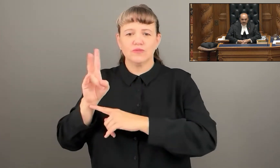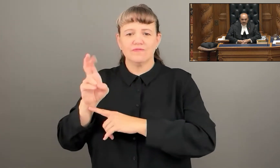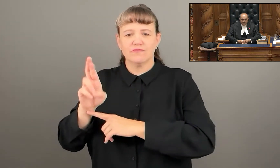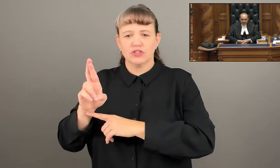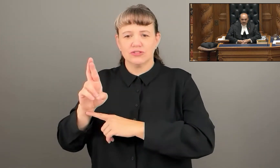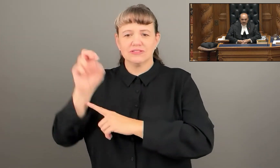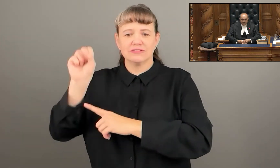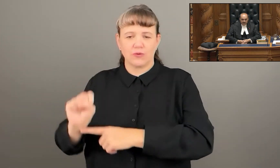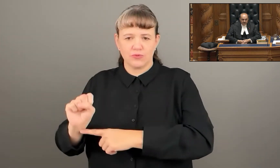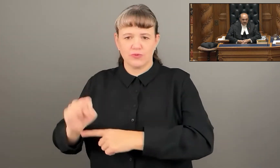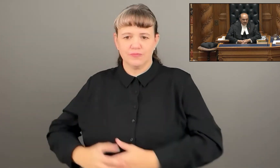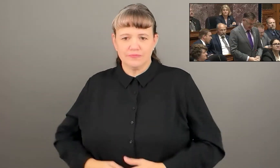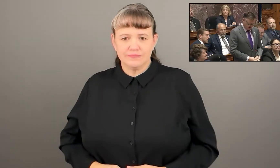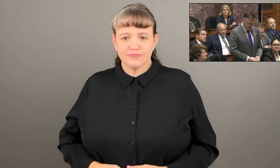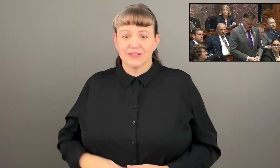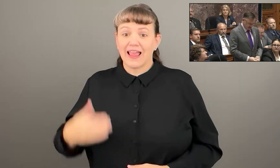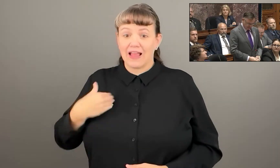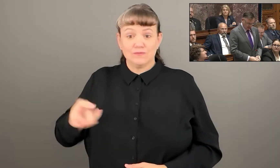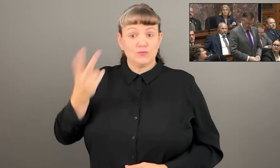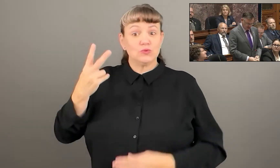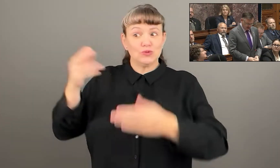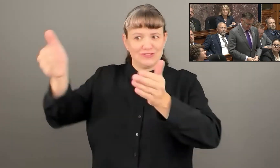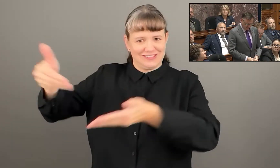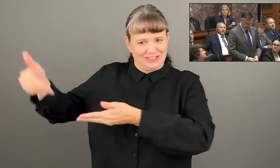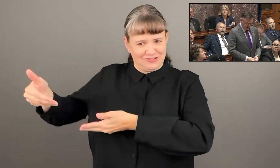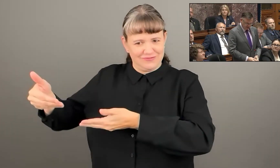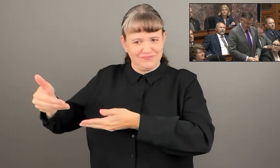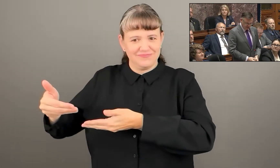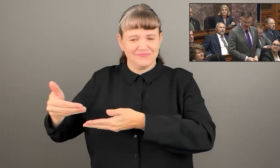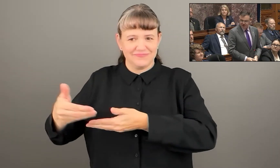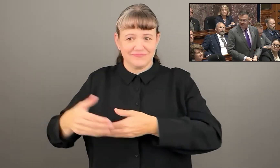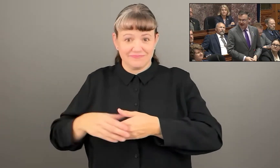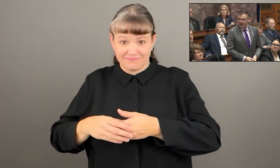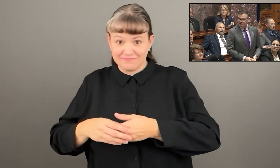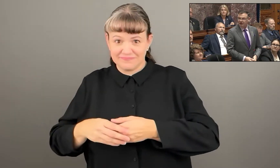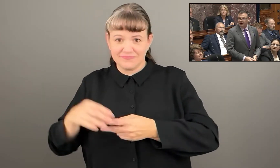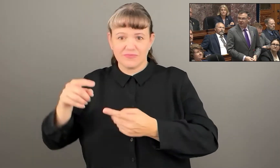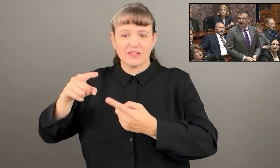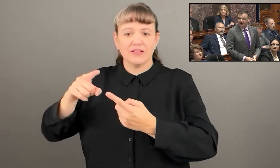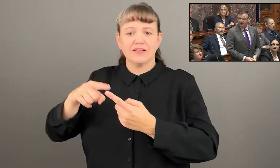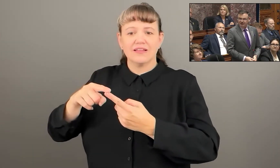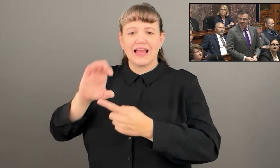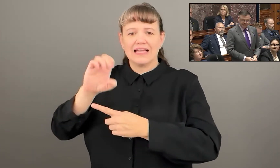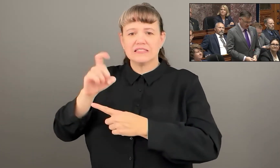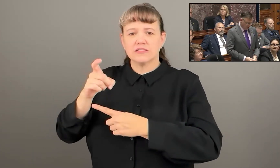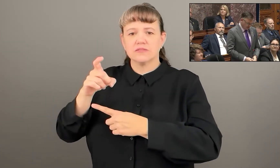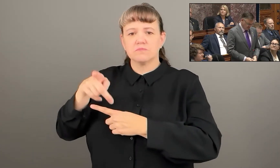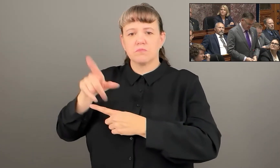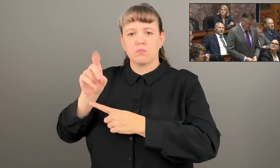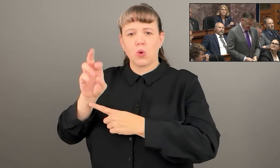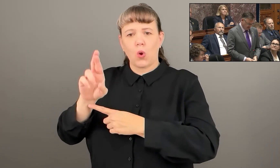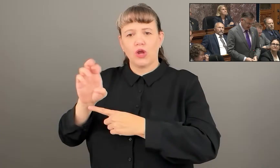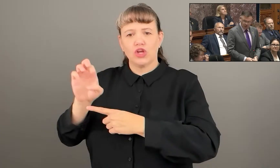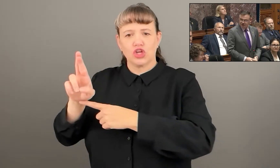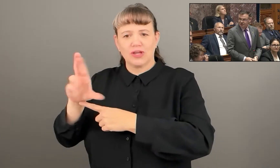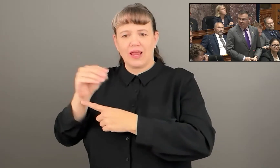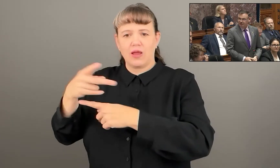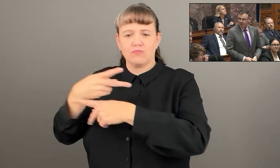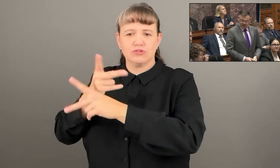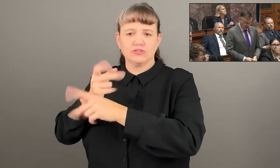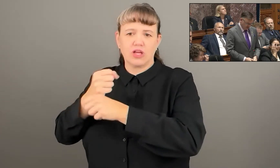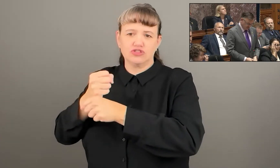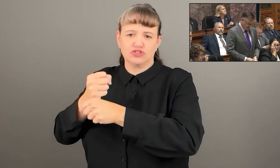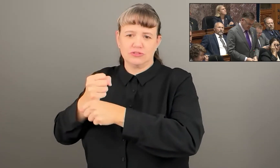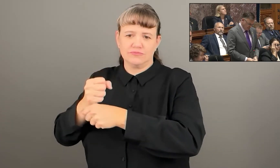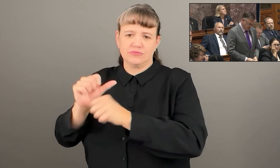I may. The first is the Explorers and Producers Association of Canada. We had the fantastic opportunity of having an outreach event